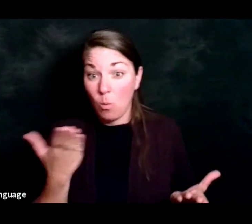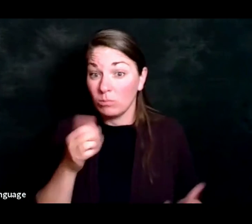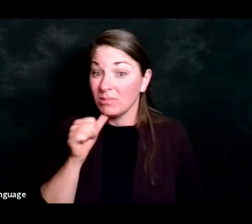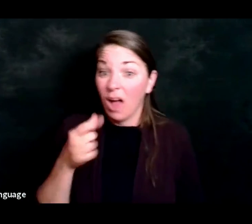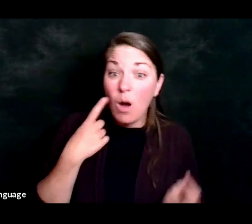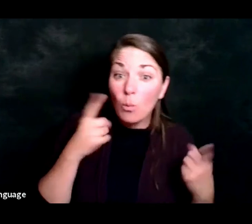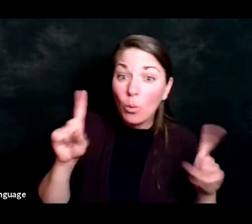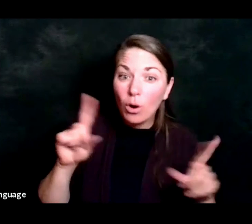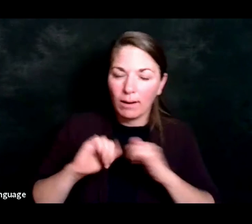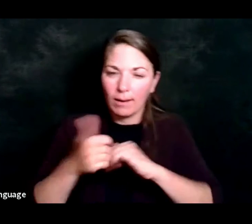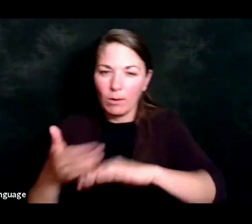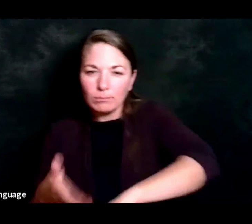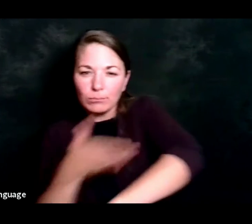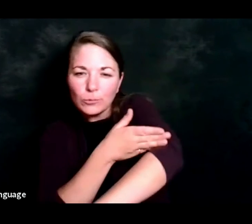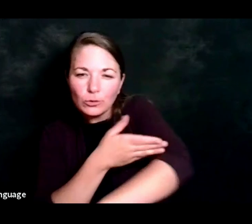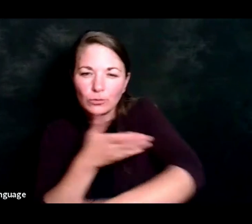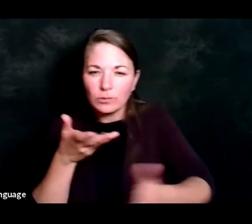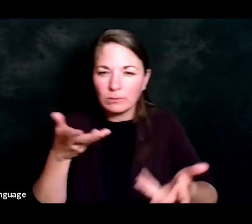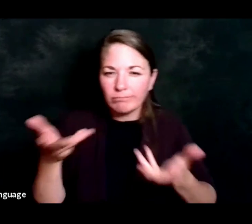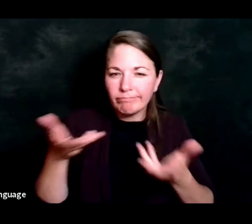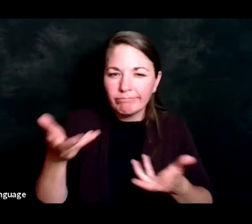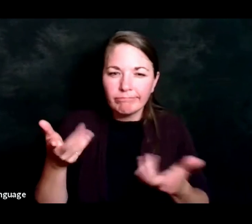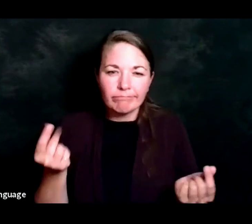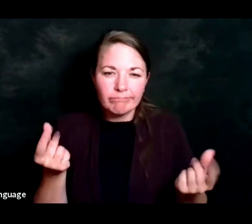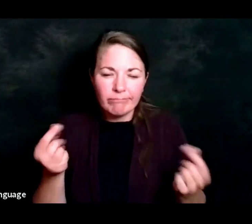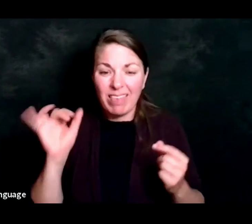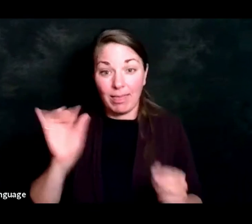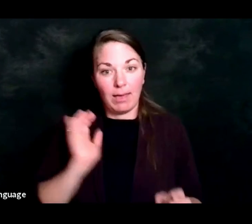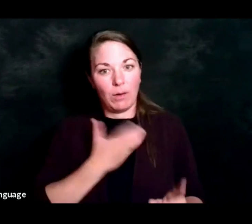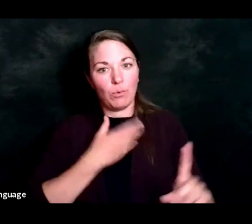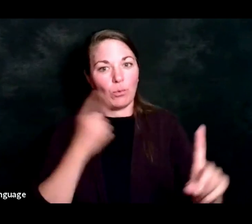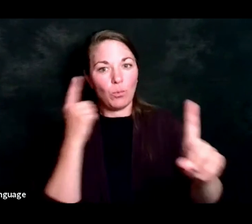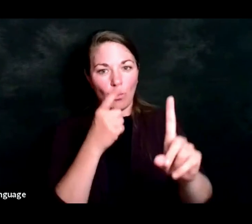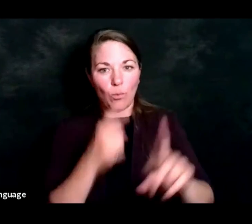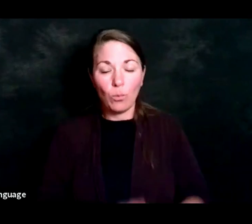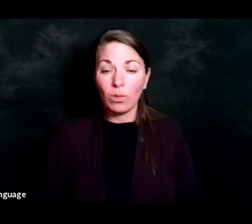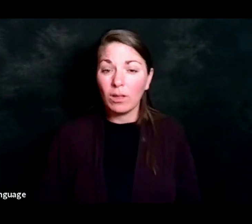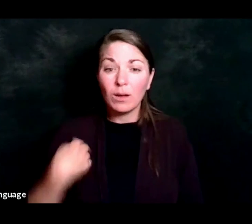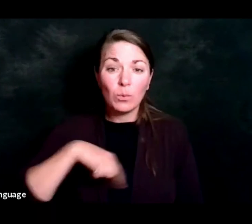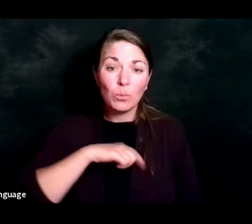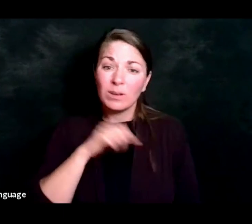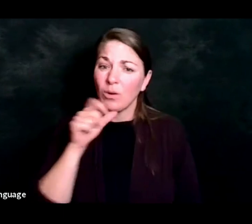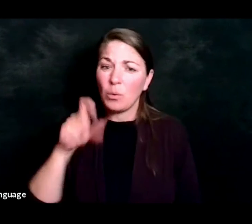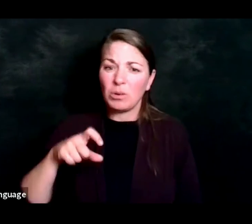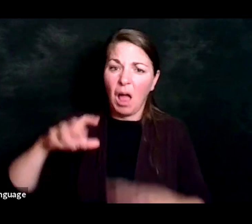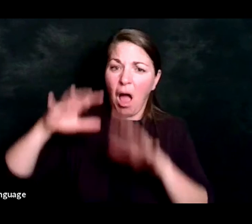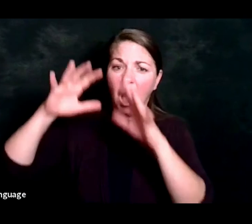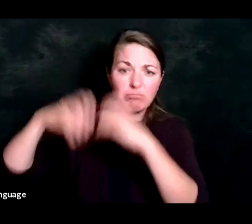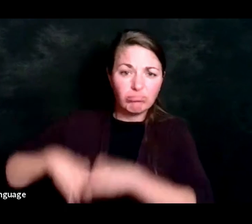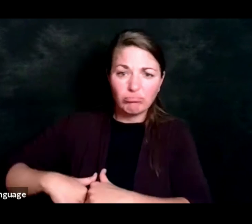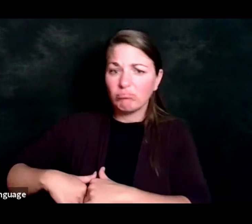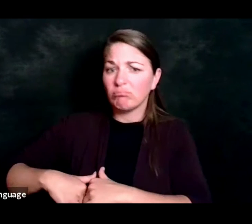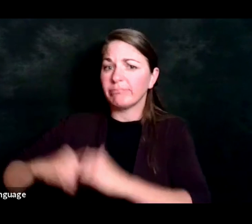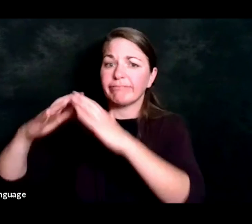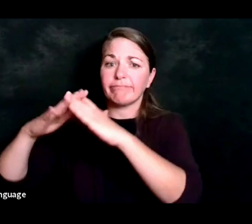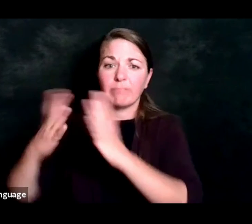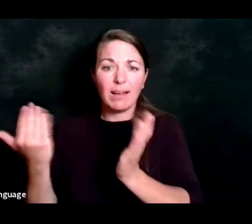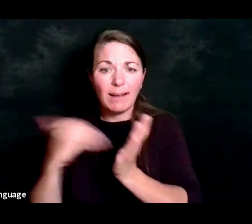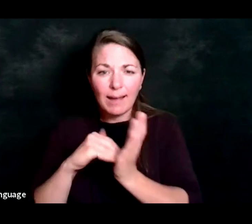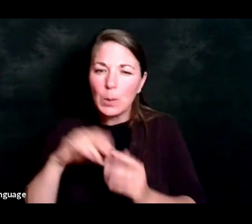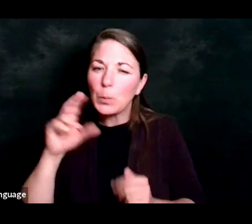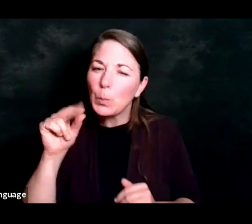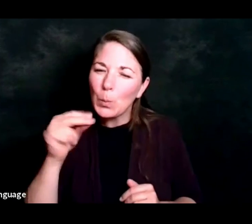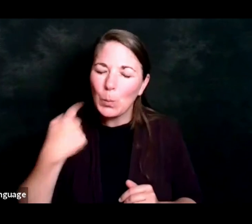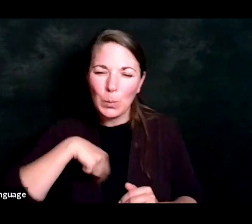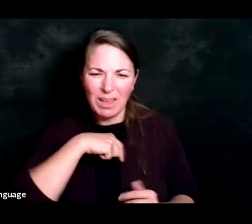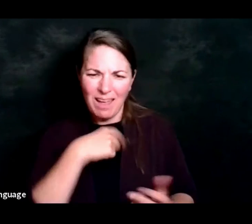we improve? I think that needs to be the ultimate goal, because rather than recreating the wheel, let's use what's already working, and the